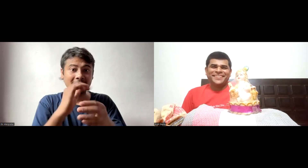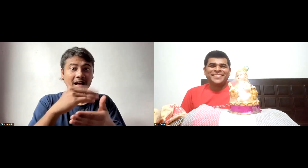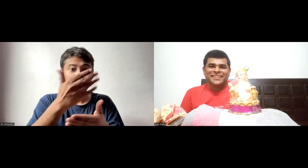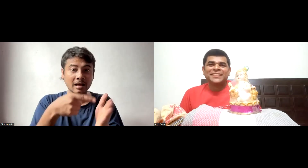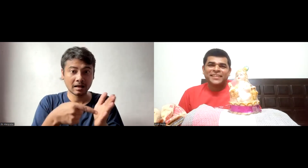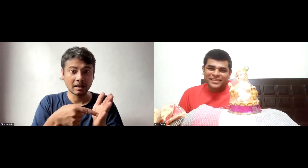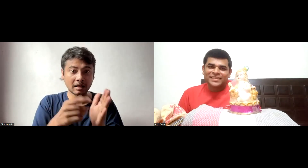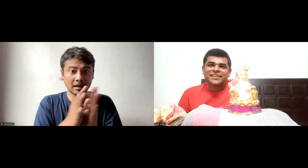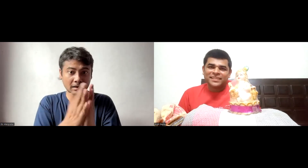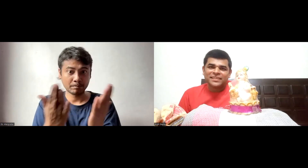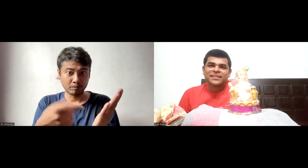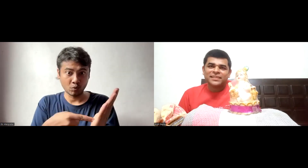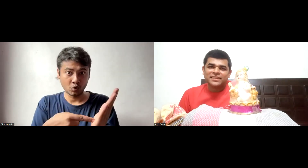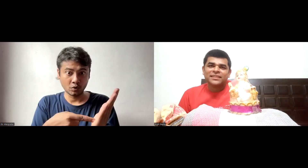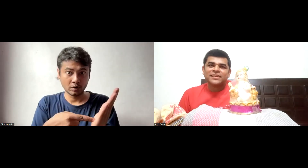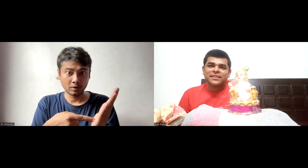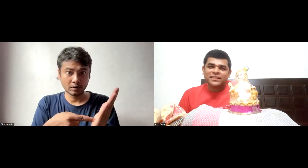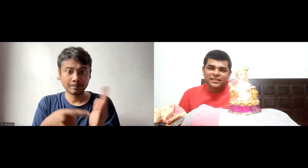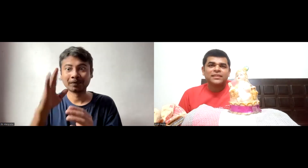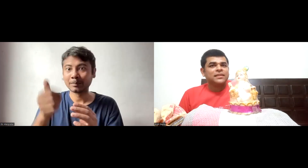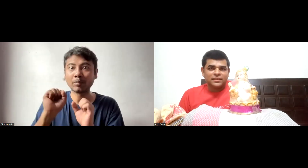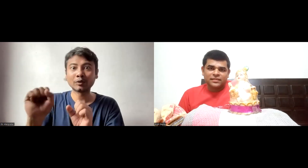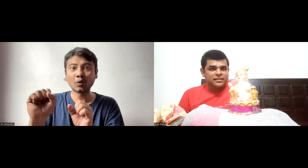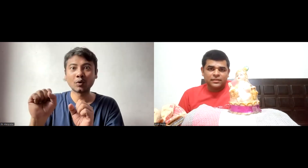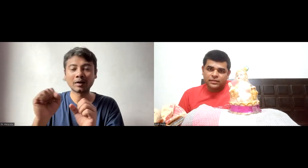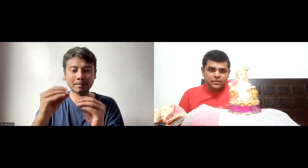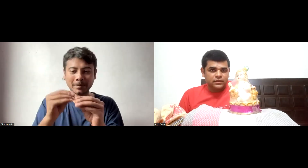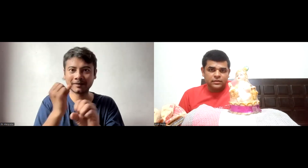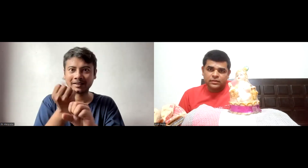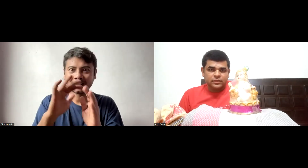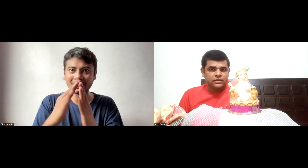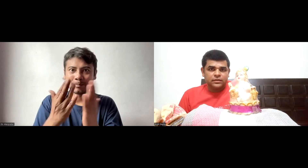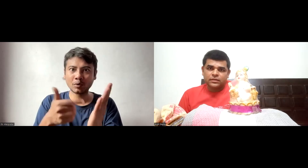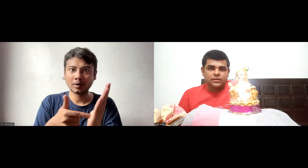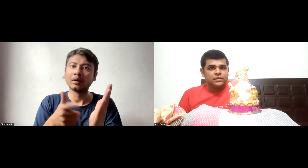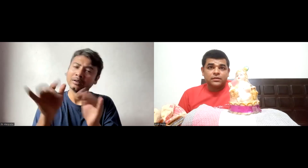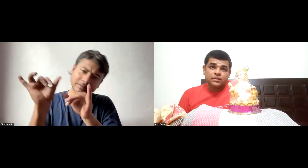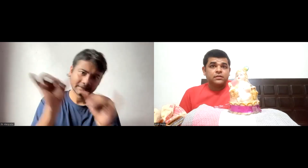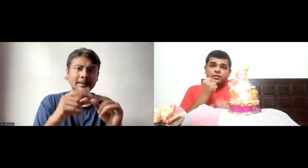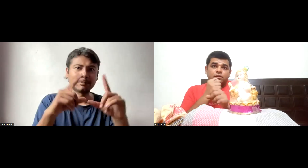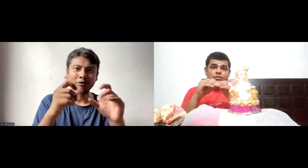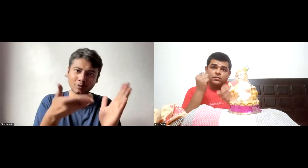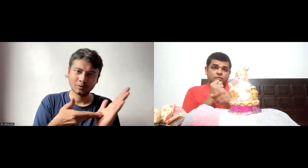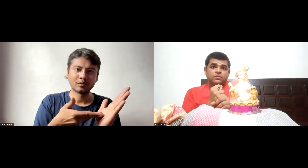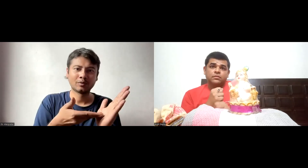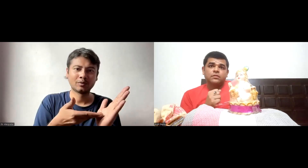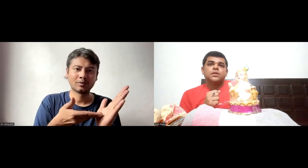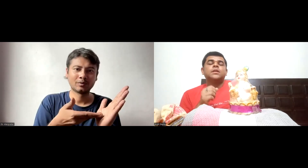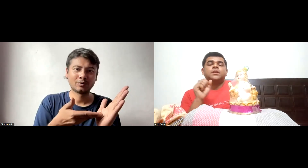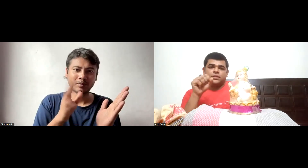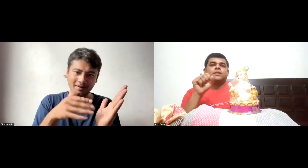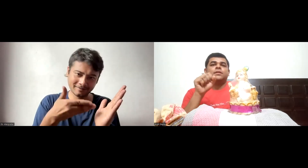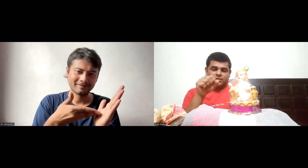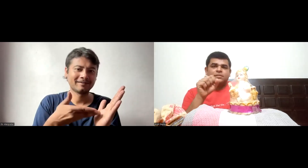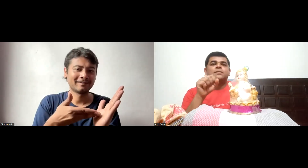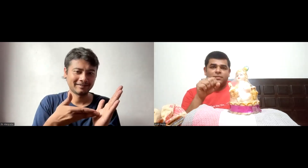has elaborately described about the three modes. So these three modes, actually, what I'm discussing today is a part of Bhagavad Gita